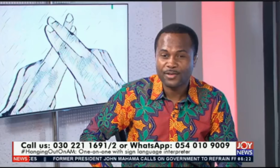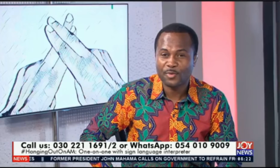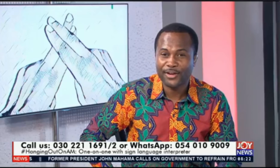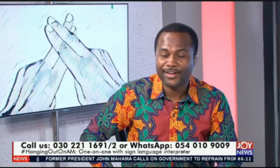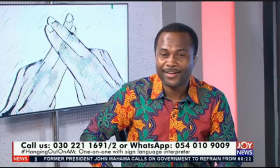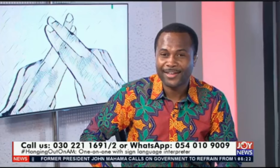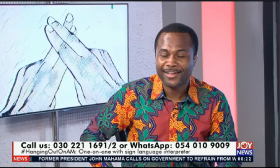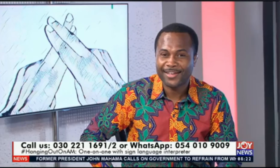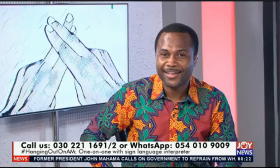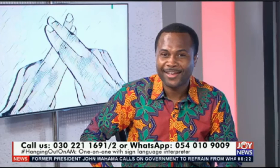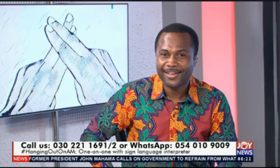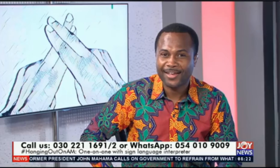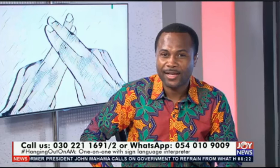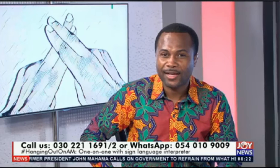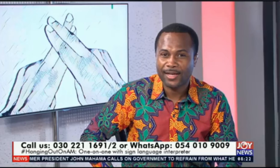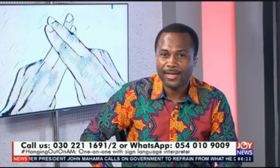Good morning.